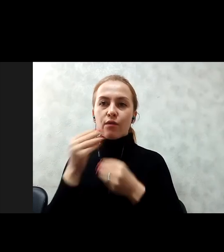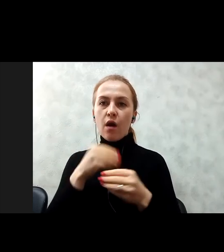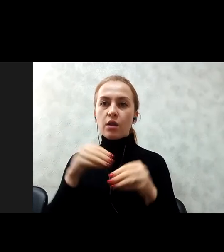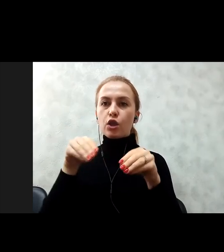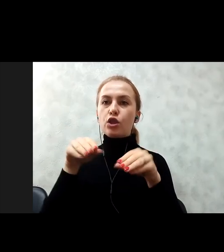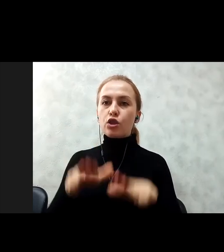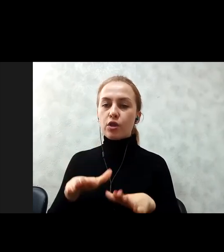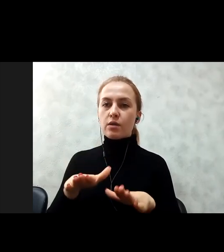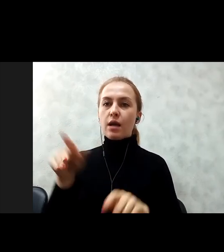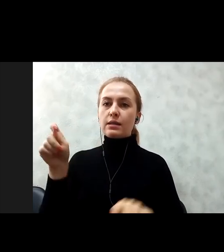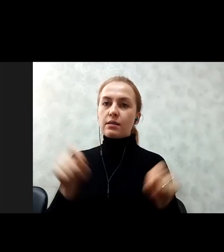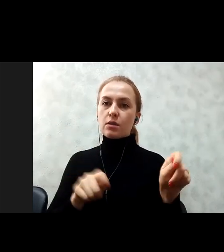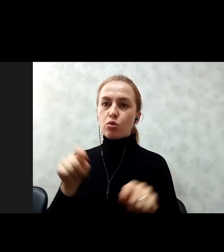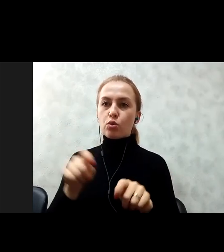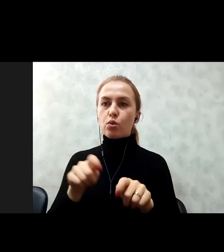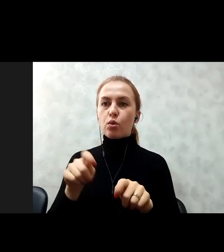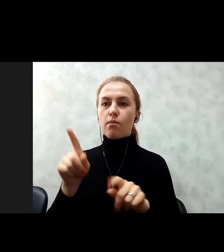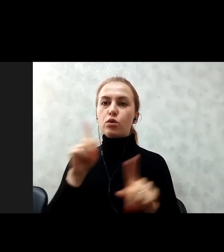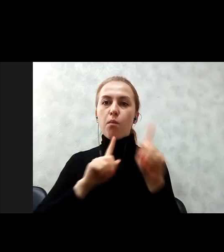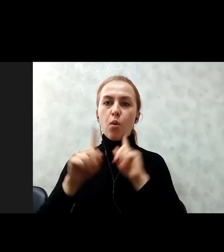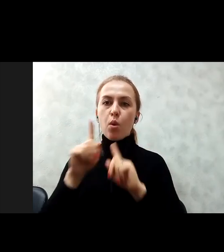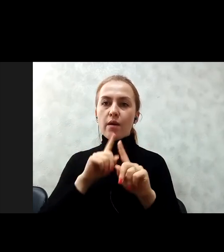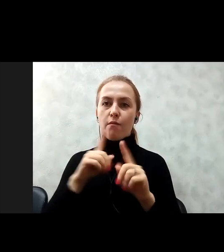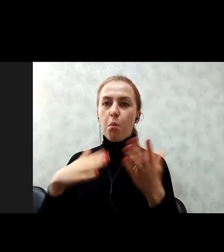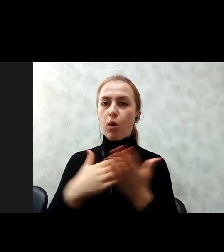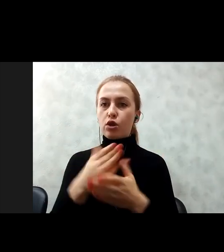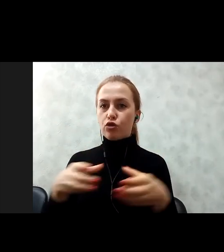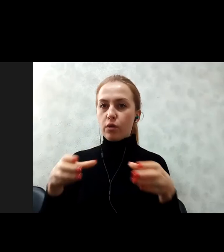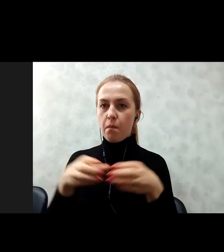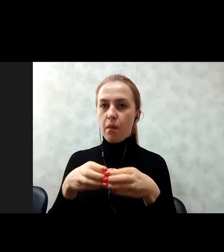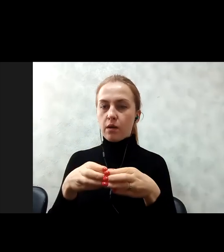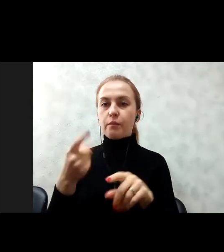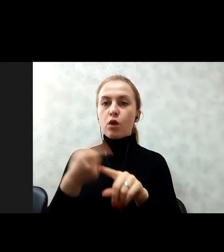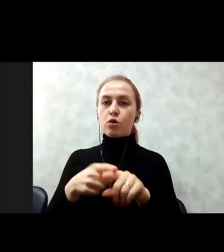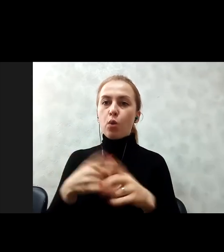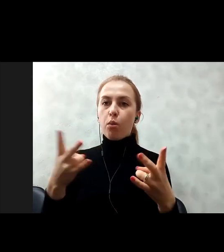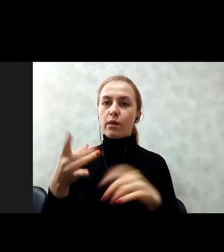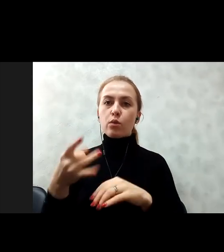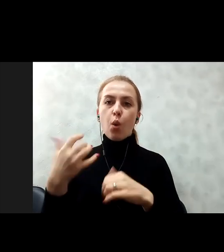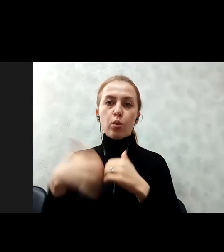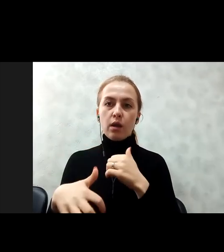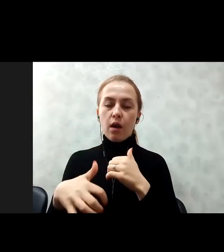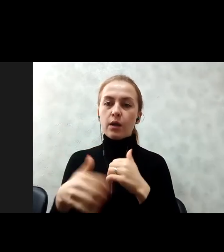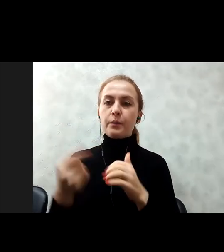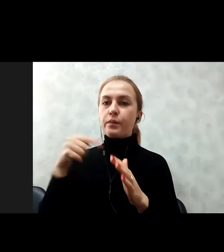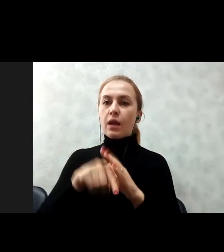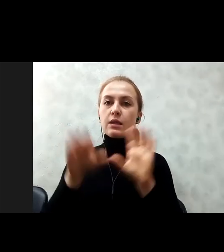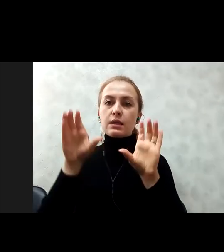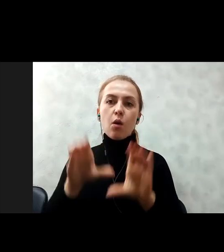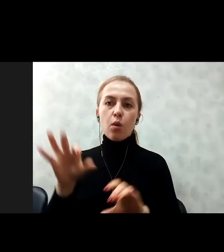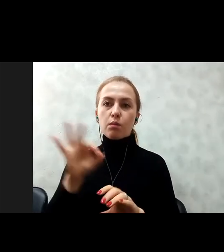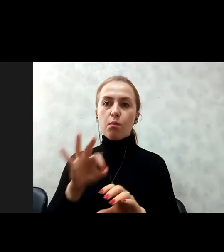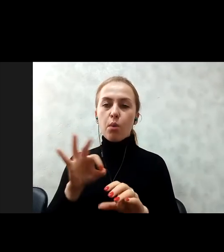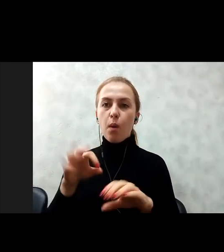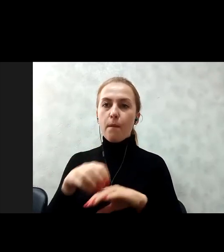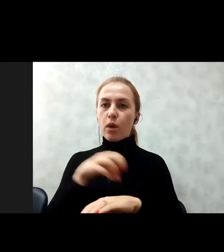manually change the list, which was in fact forging the